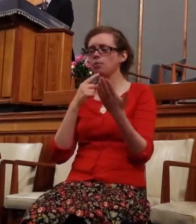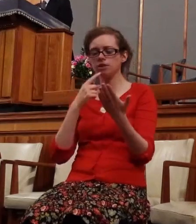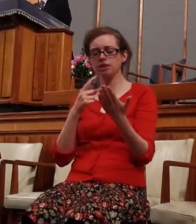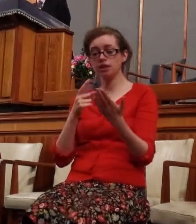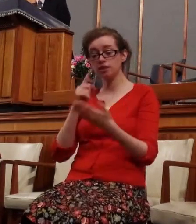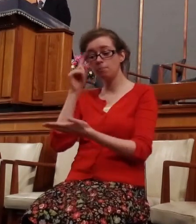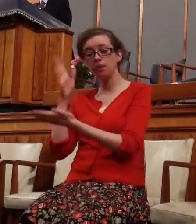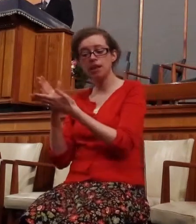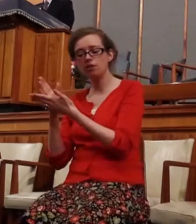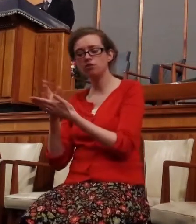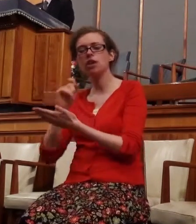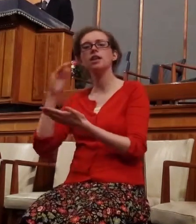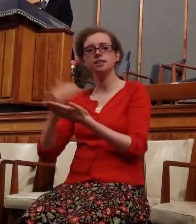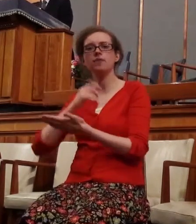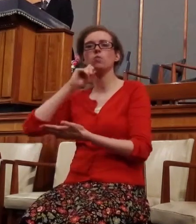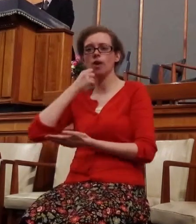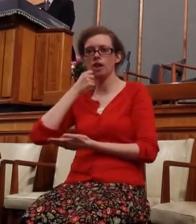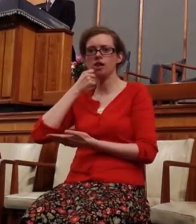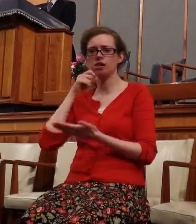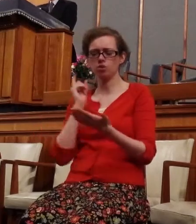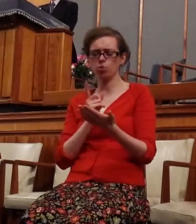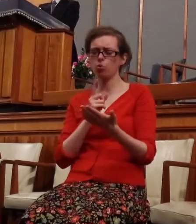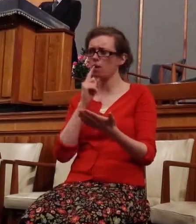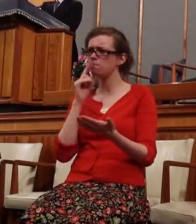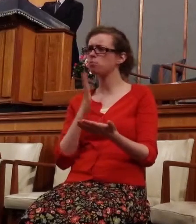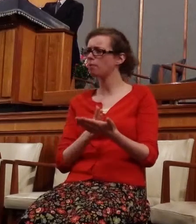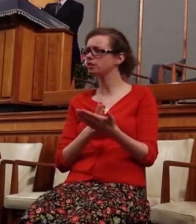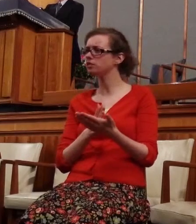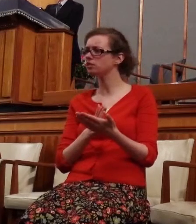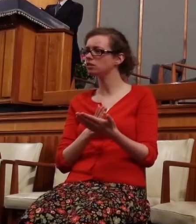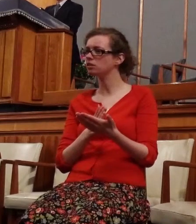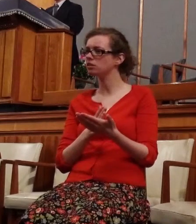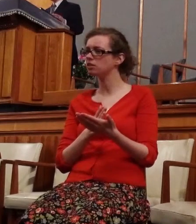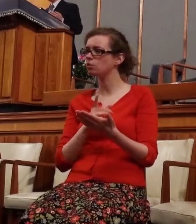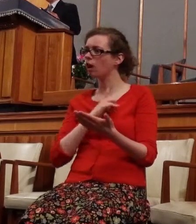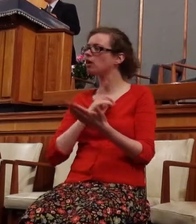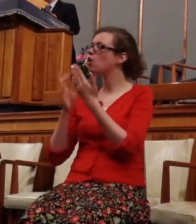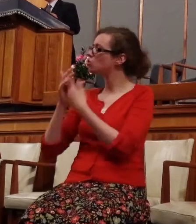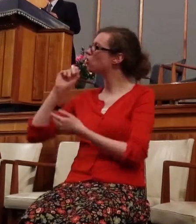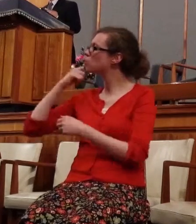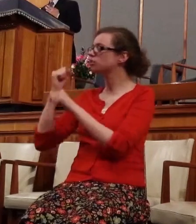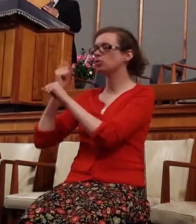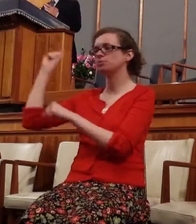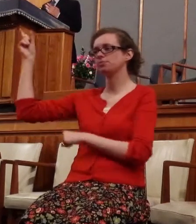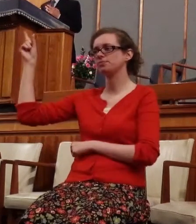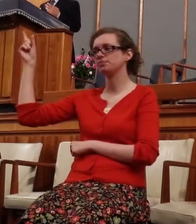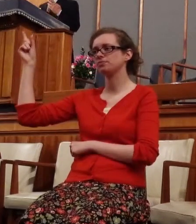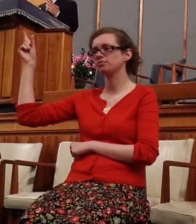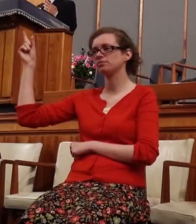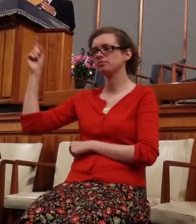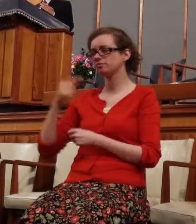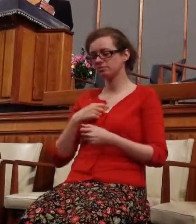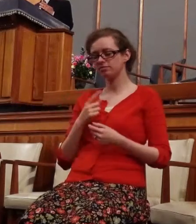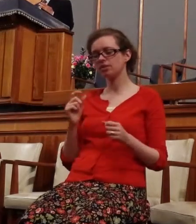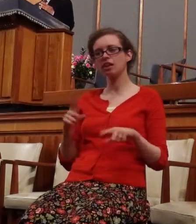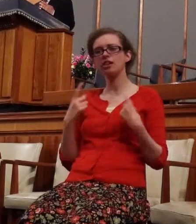That's his assurance. That is certainty. Have you seen it? God will do it. I cannot do it. I wish I could. Believe